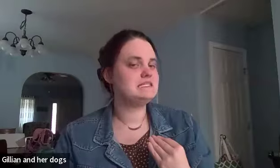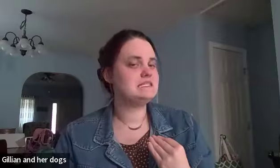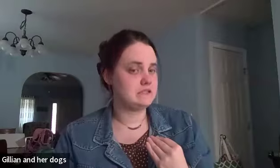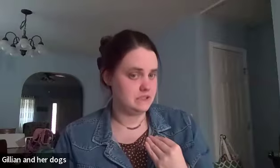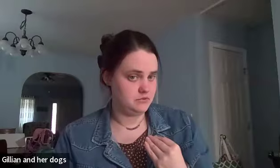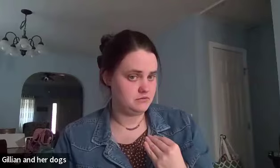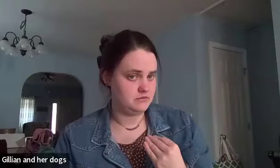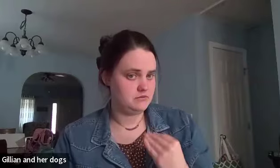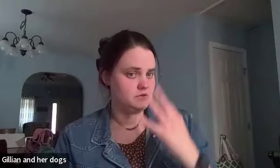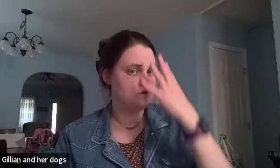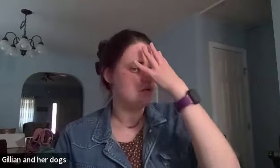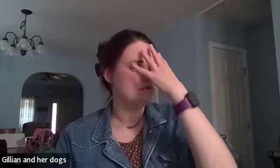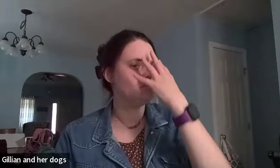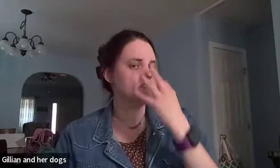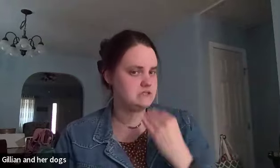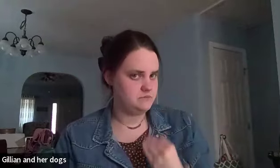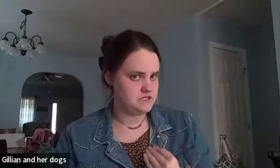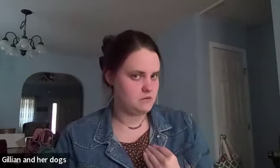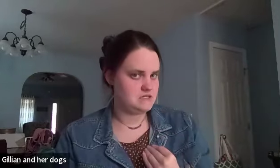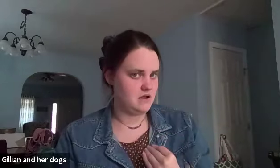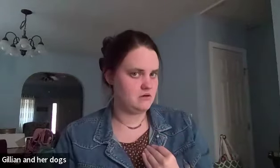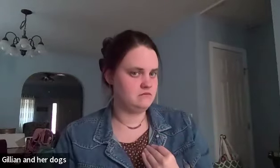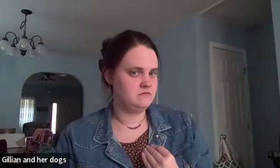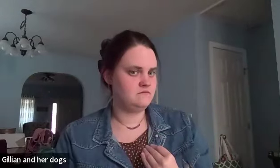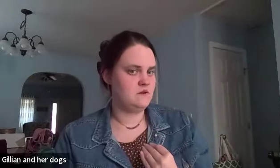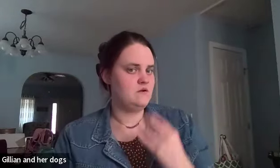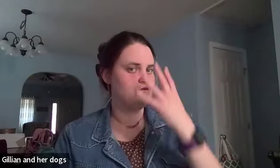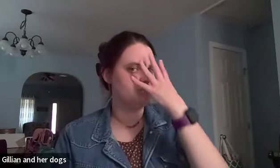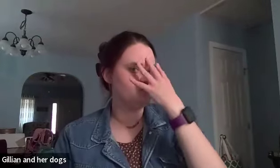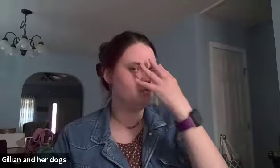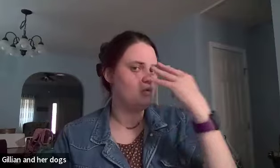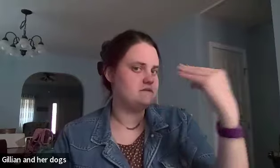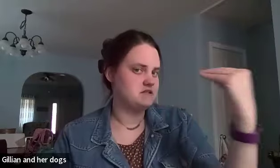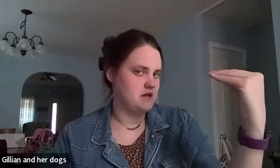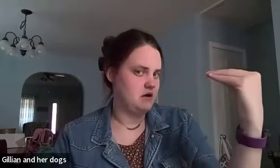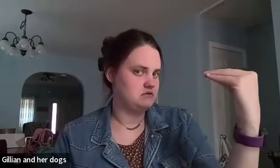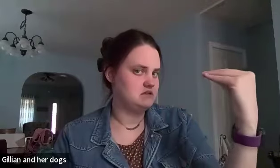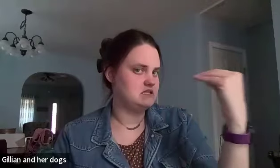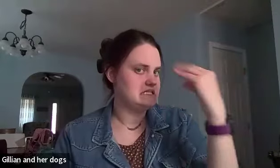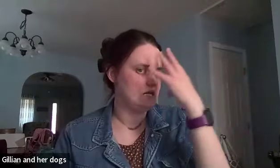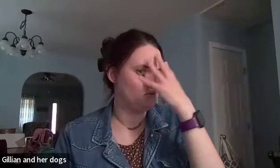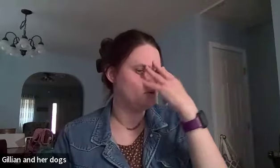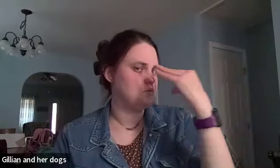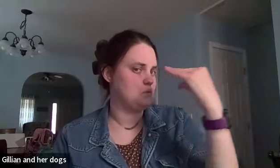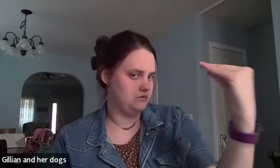is sleep. So sleep is going down versus wolf is coming out because of the snout.